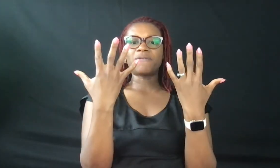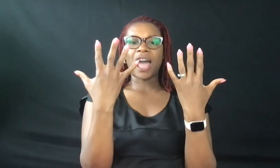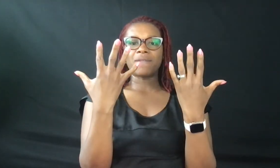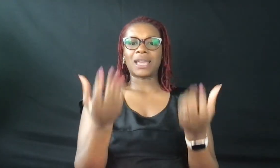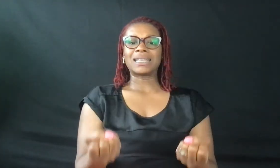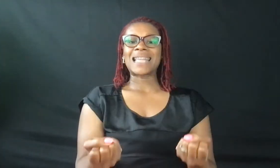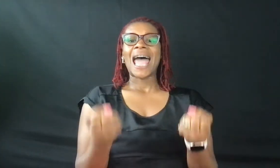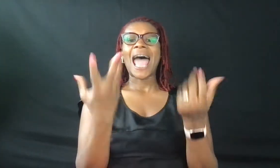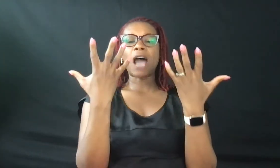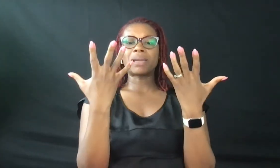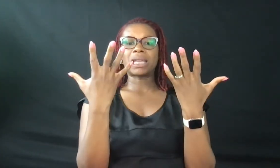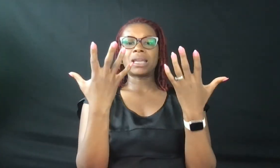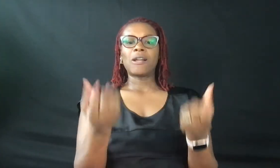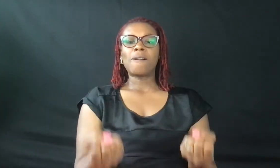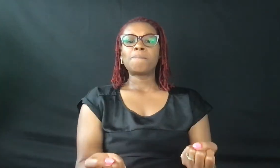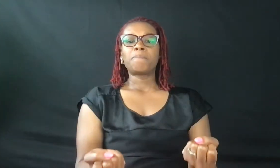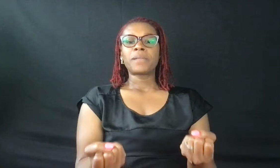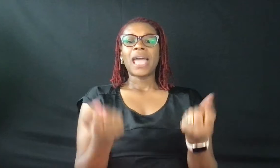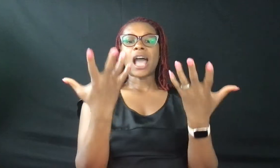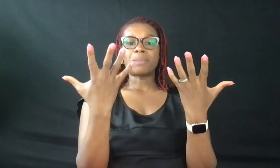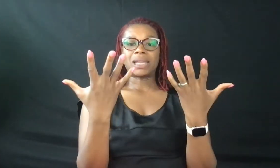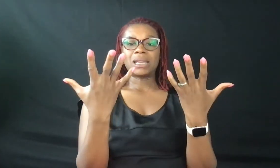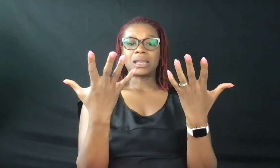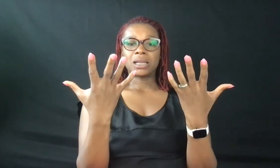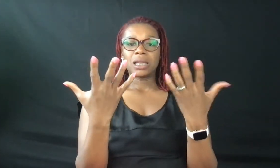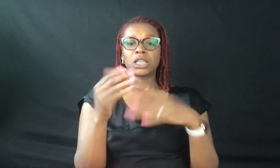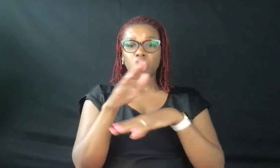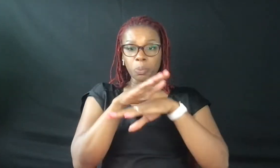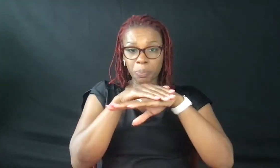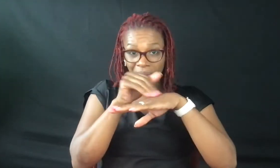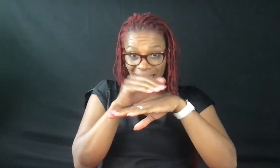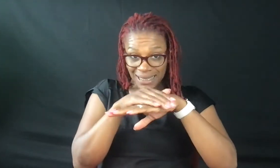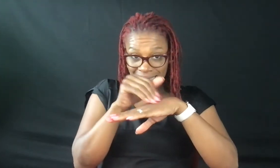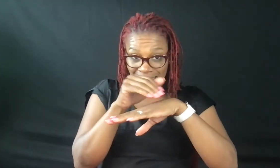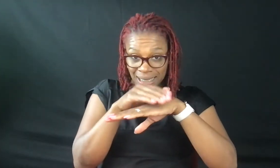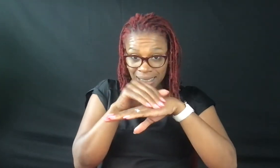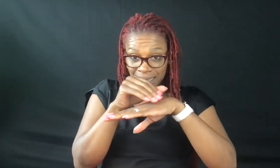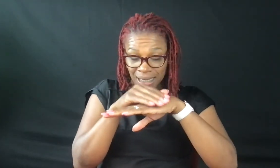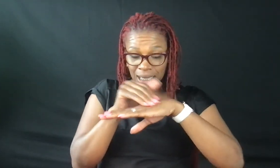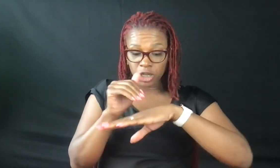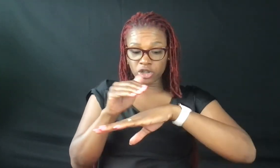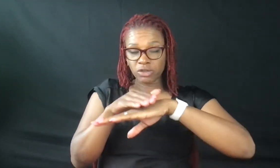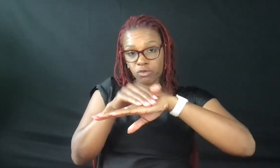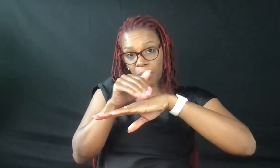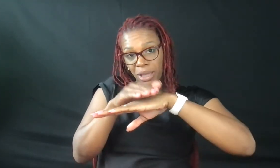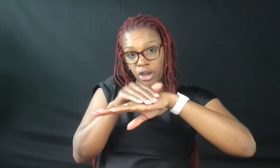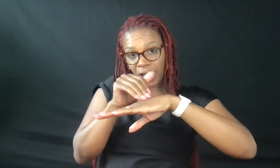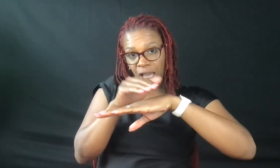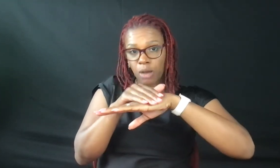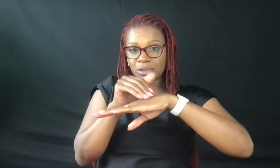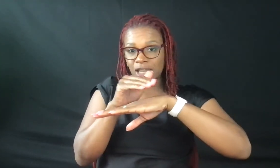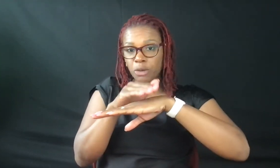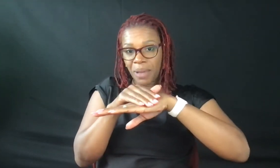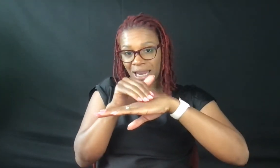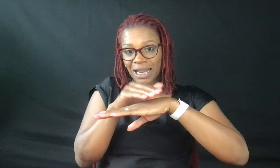5 hands? How many? How many? So pets, you're just rubbing your hand almost like you're petting an